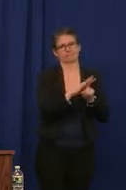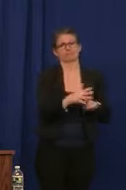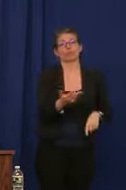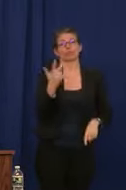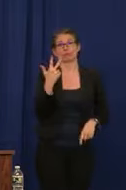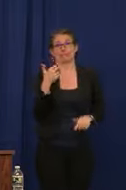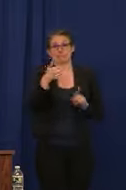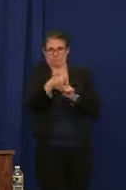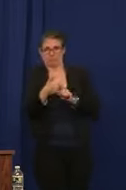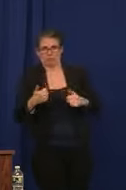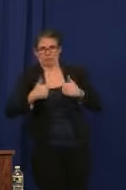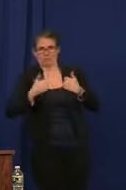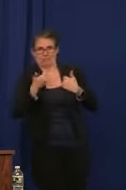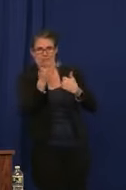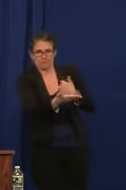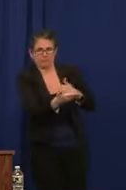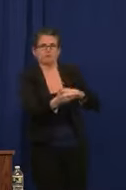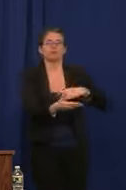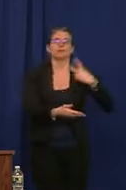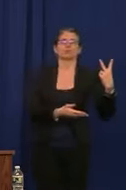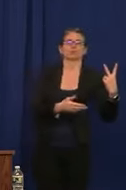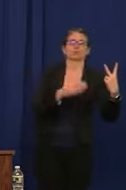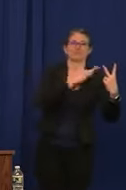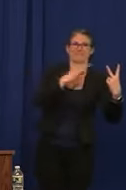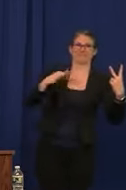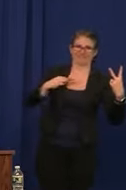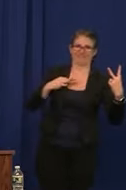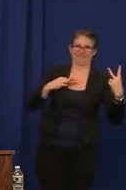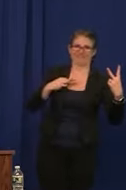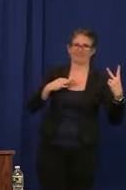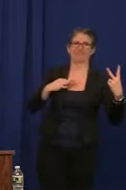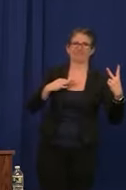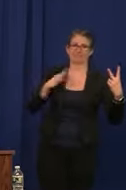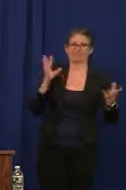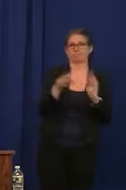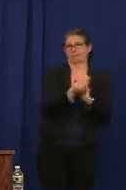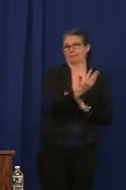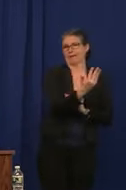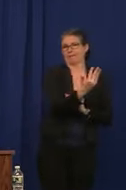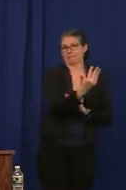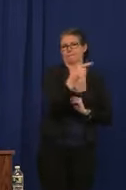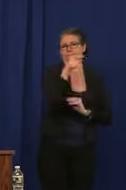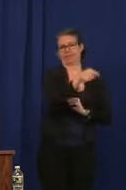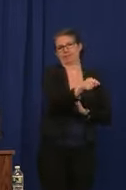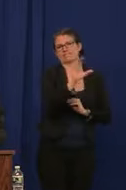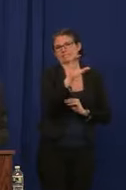5 cases, I'm sorry, 3 cases in residents and 2 cases among staff members.